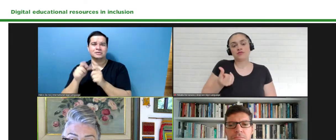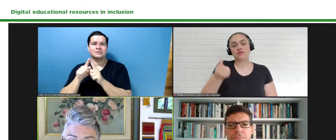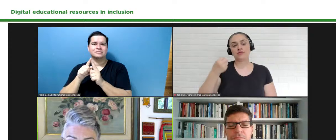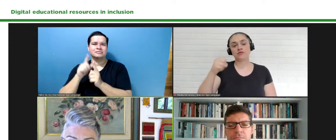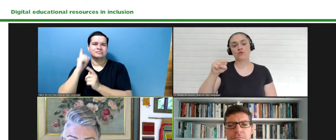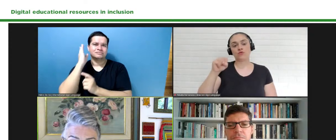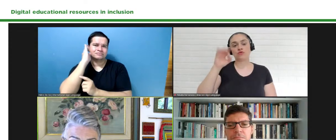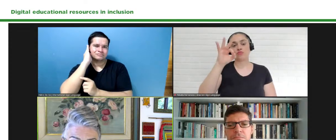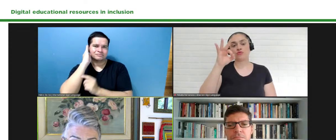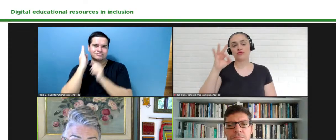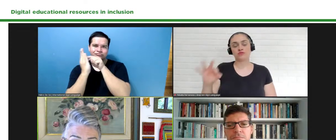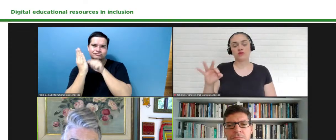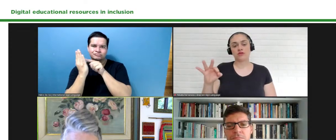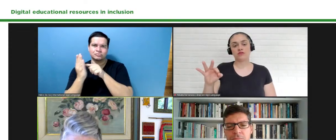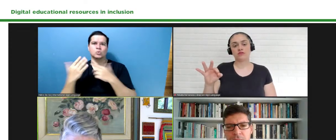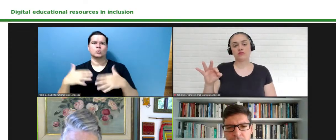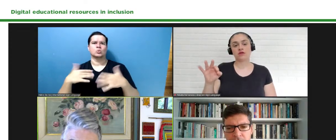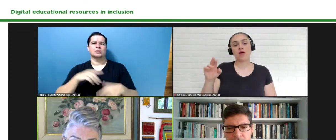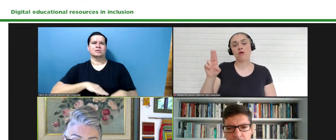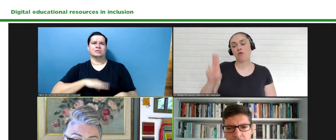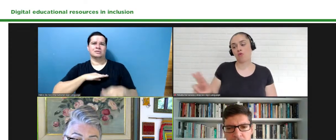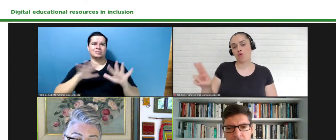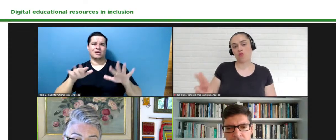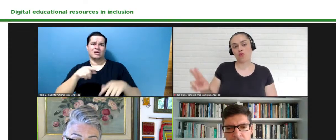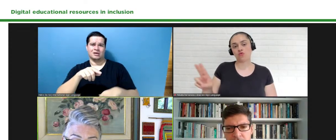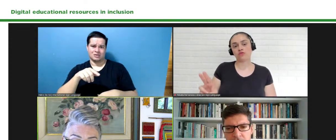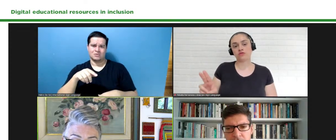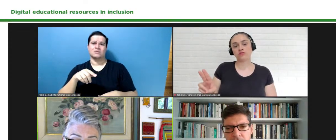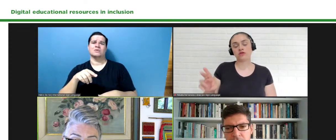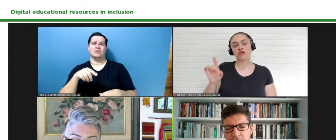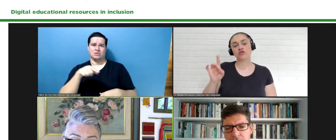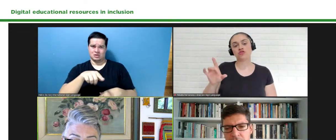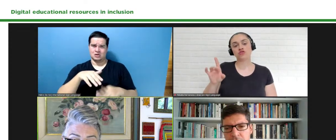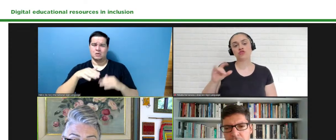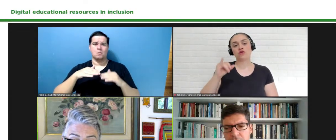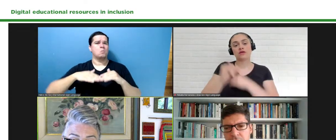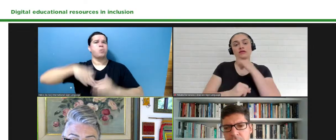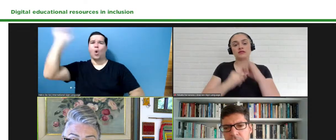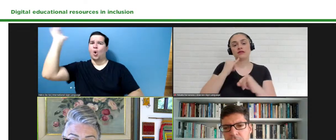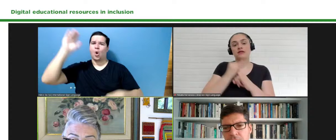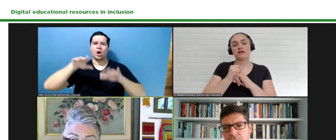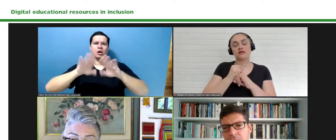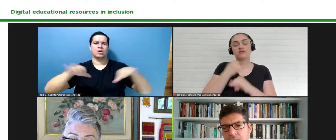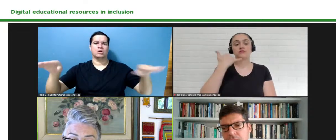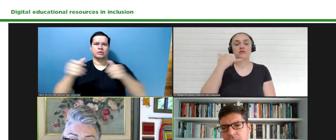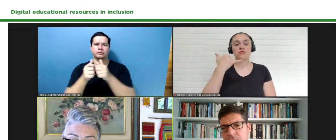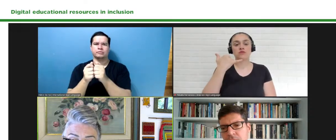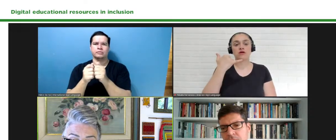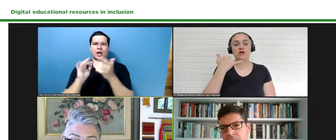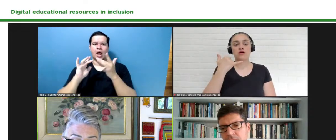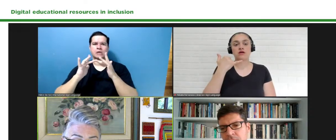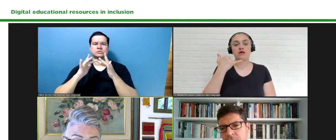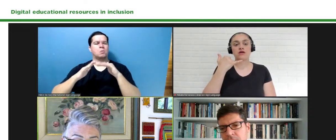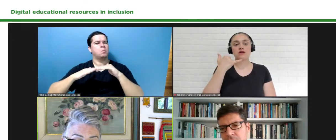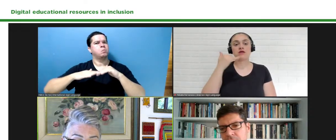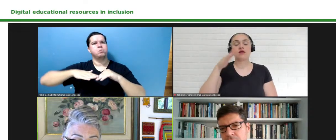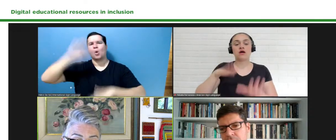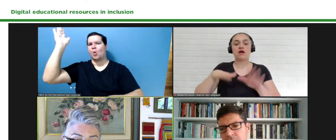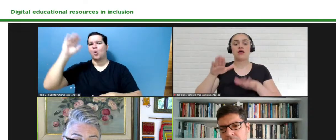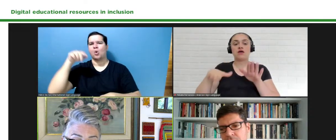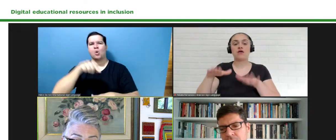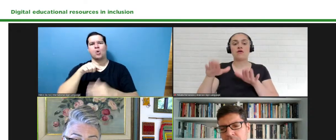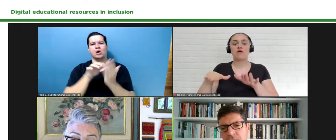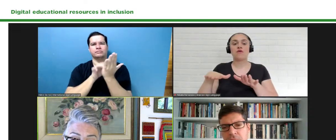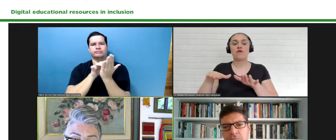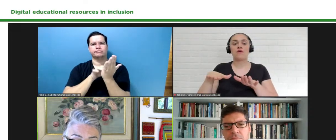58% of these users only access the internet through their phones, mainly among those belonging to